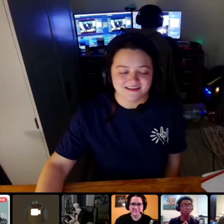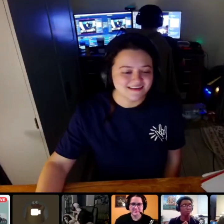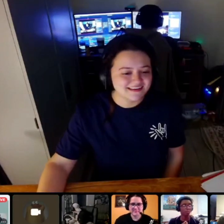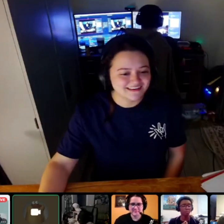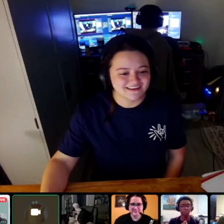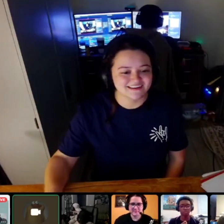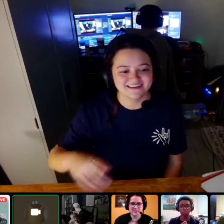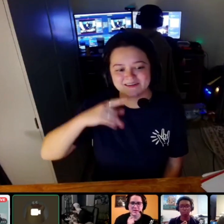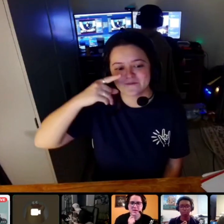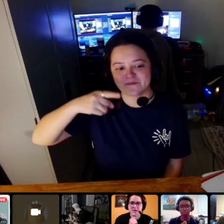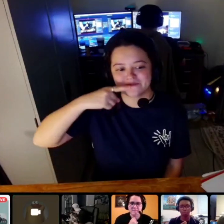Hearing.